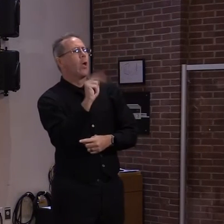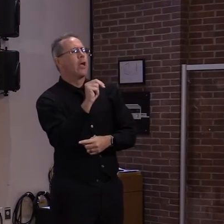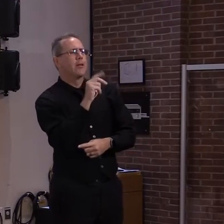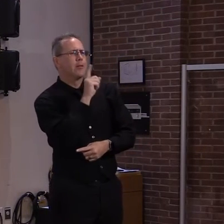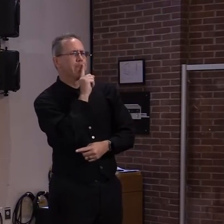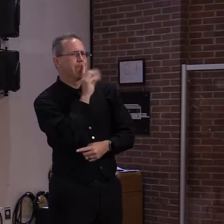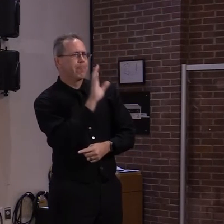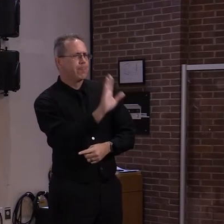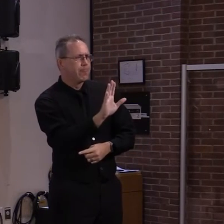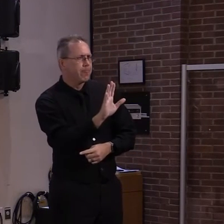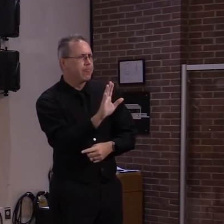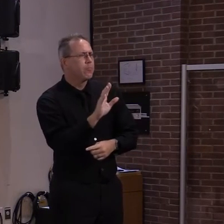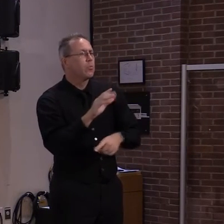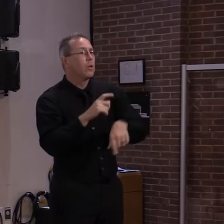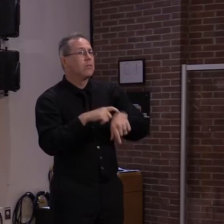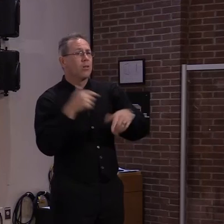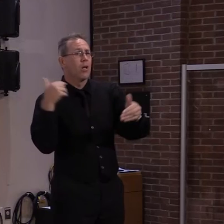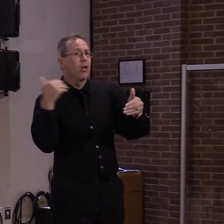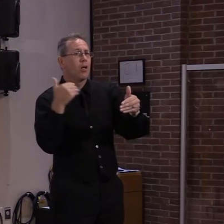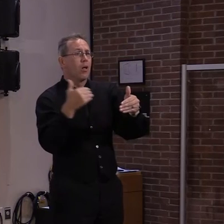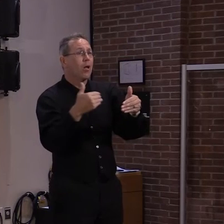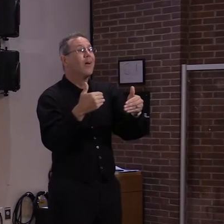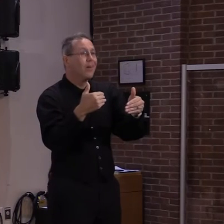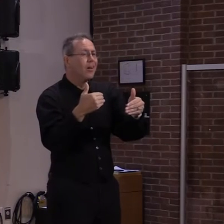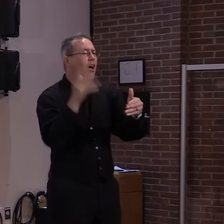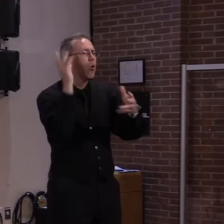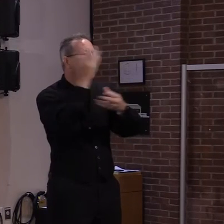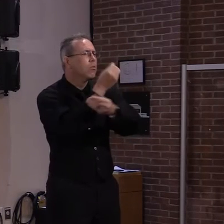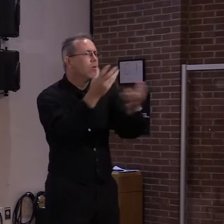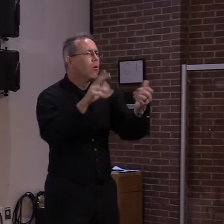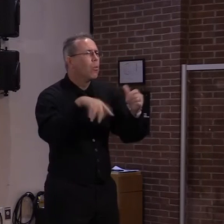when the pop-ups will be available. I've seen the